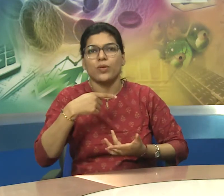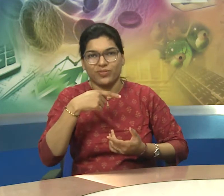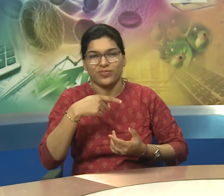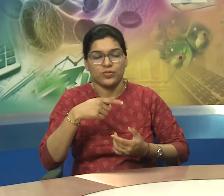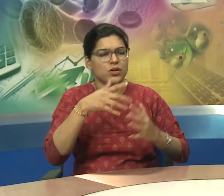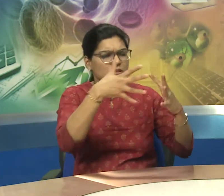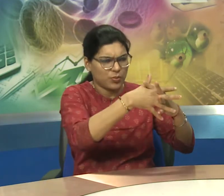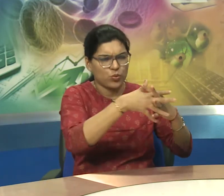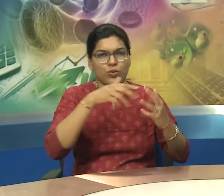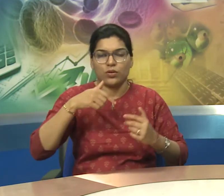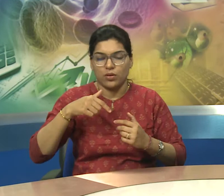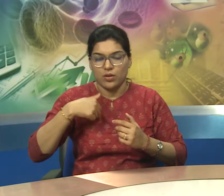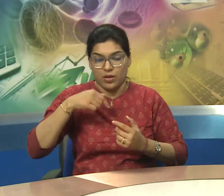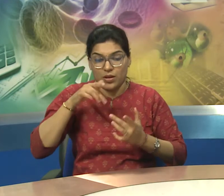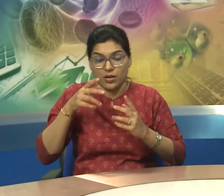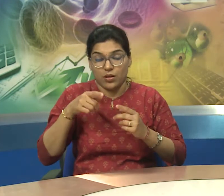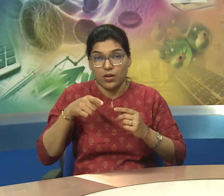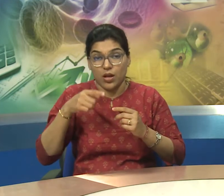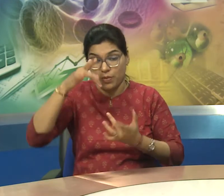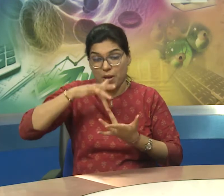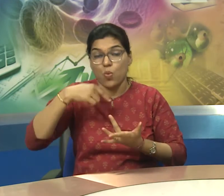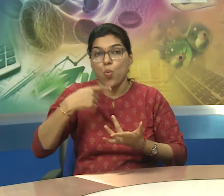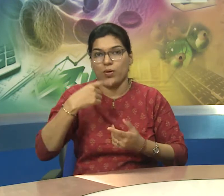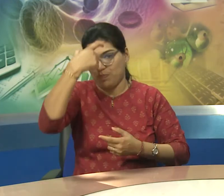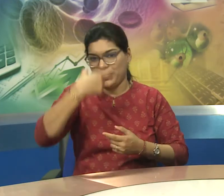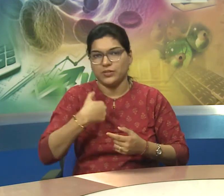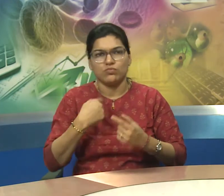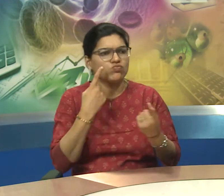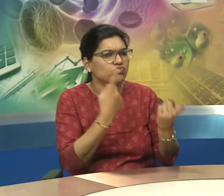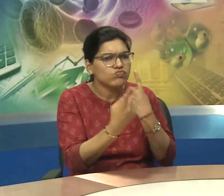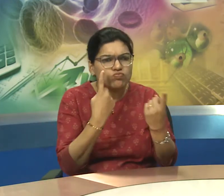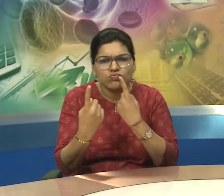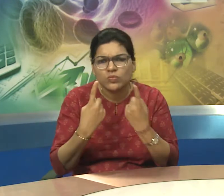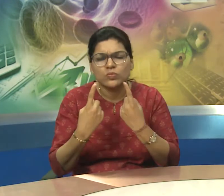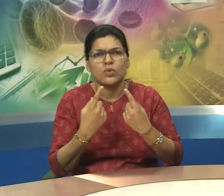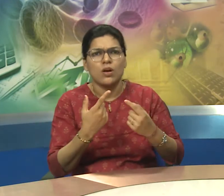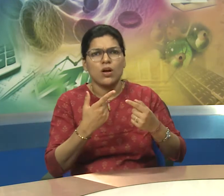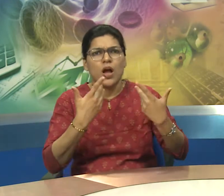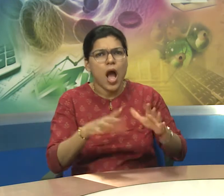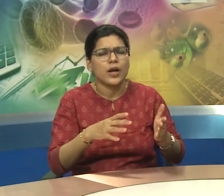The product reaches the consumer by passing through